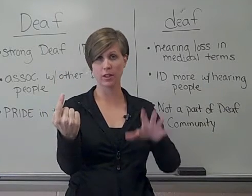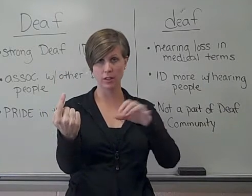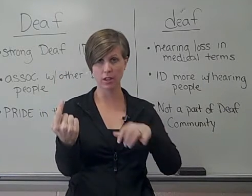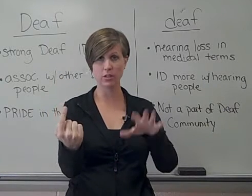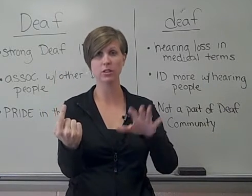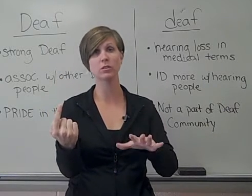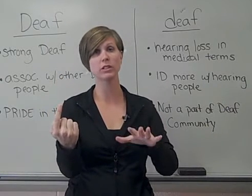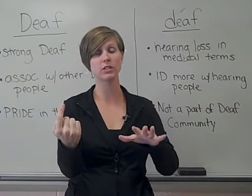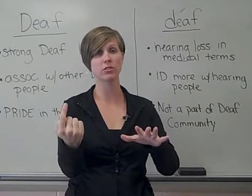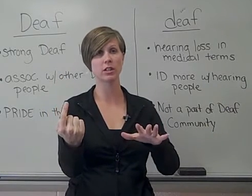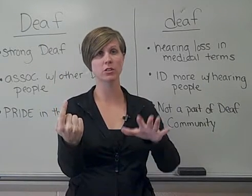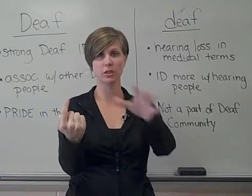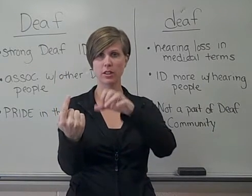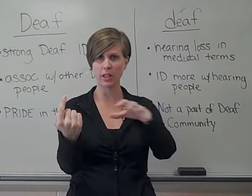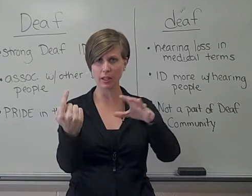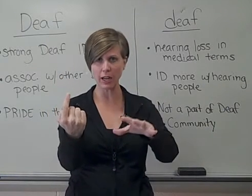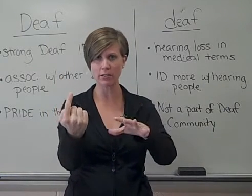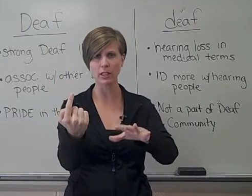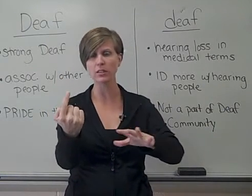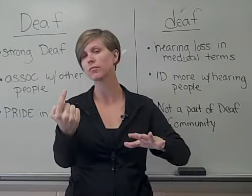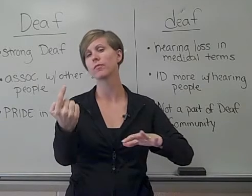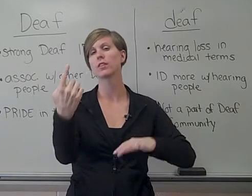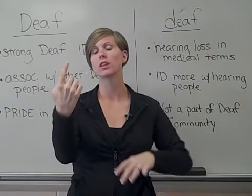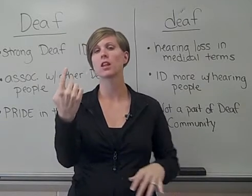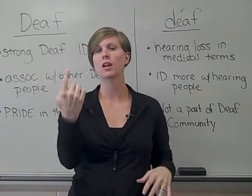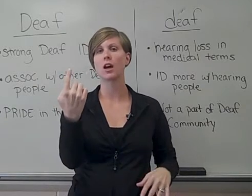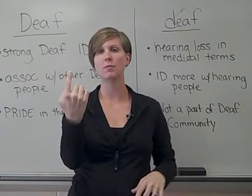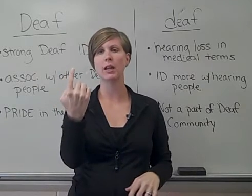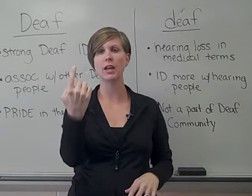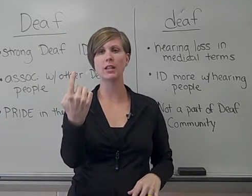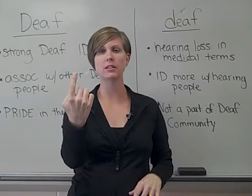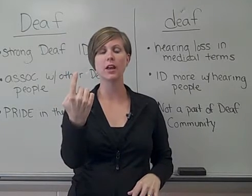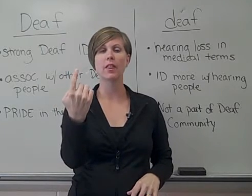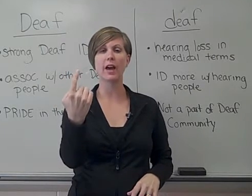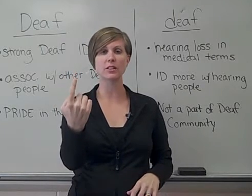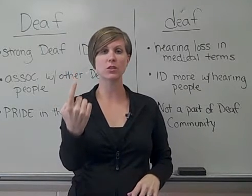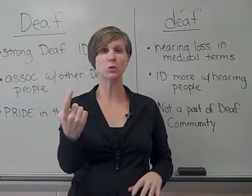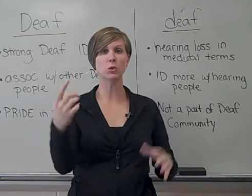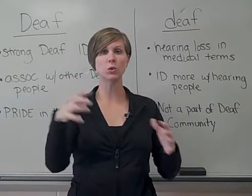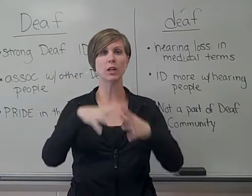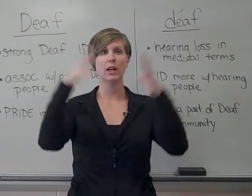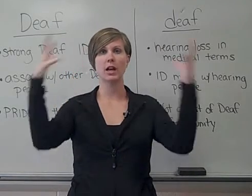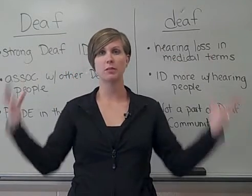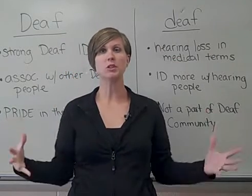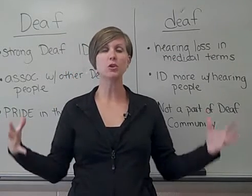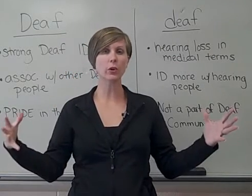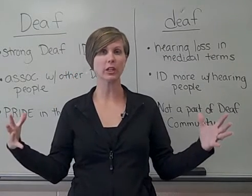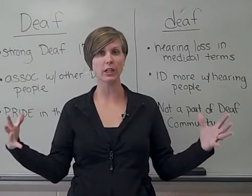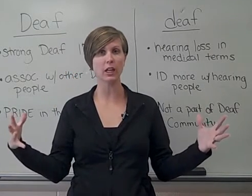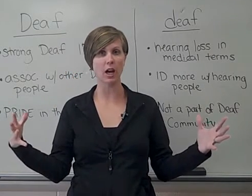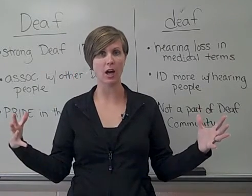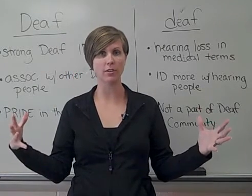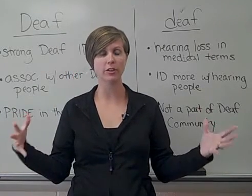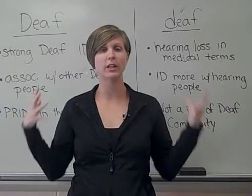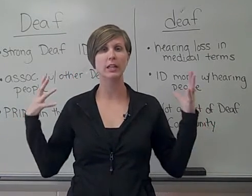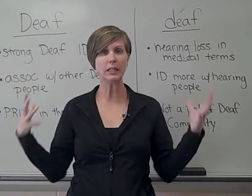within their school district or within their county, and that school had a majority of